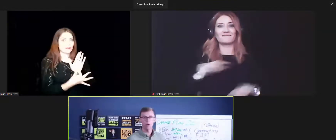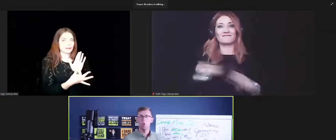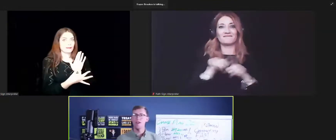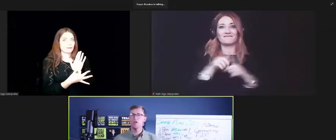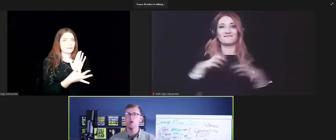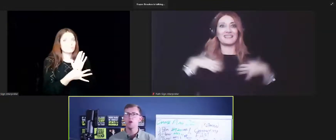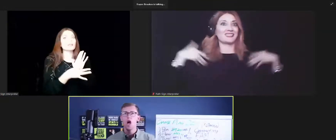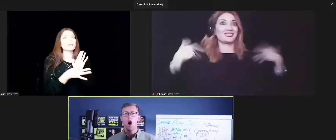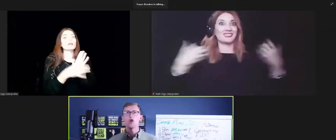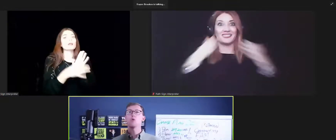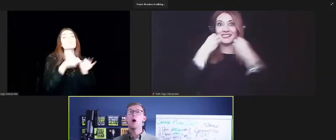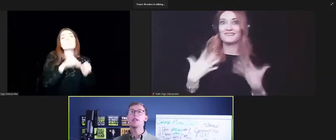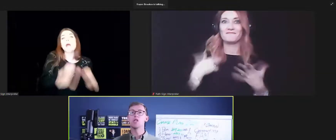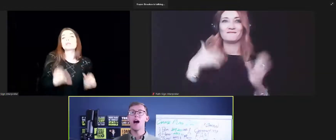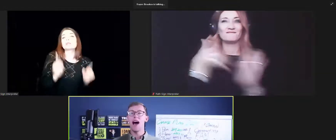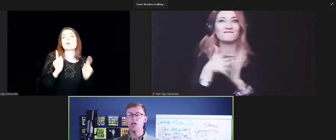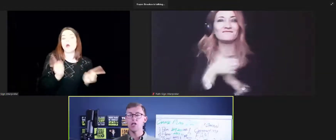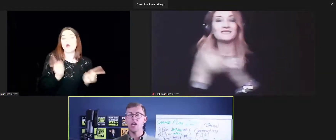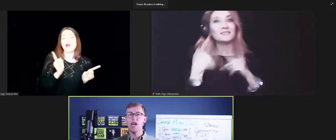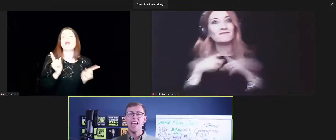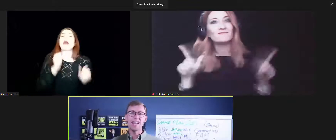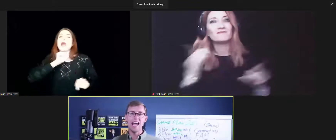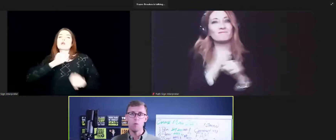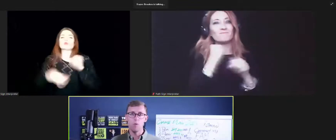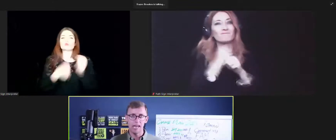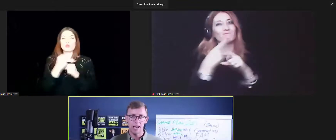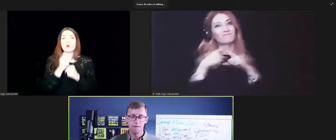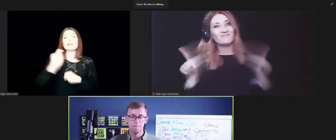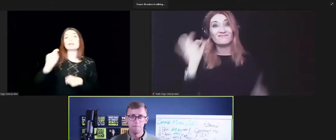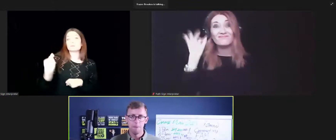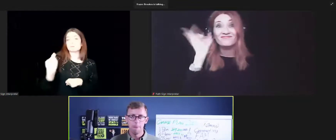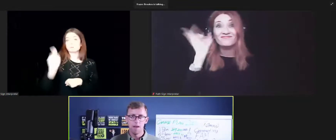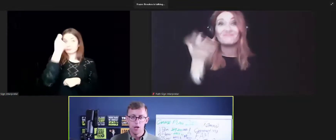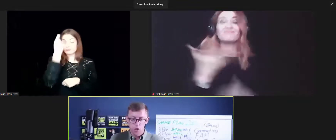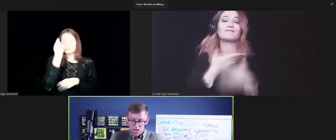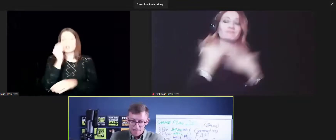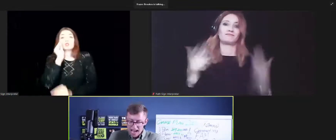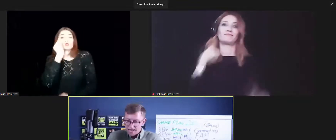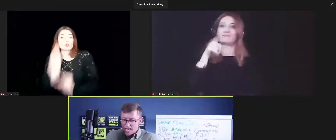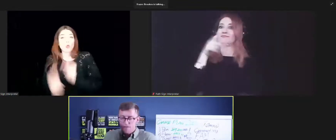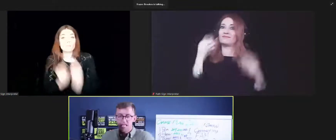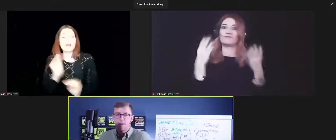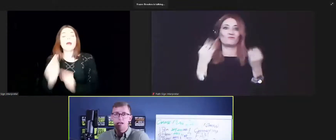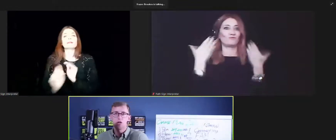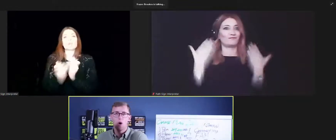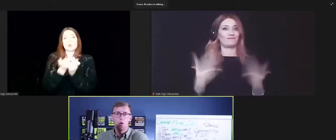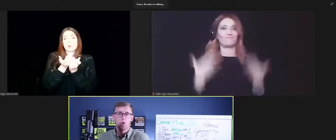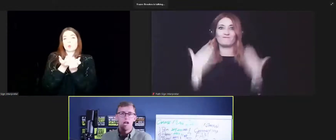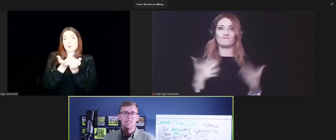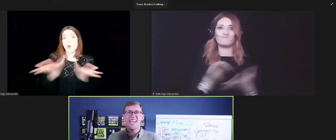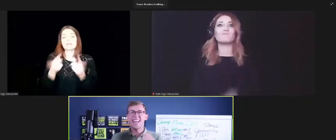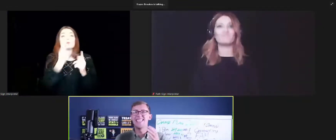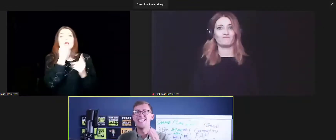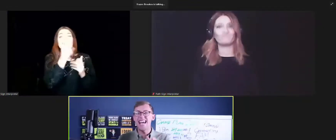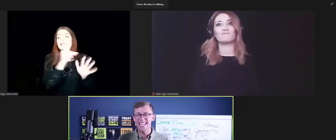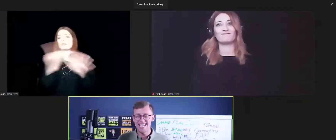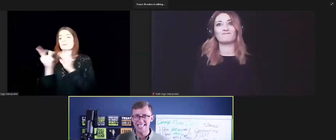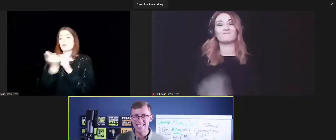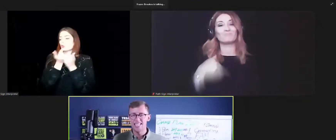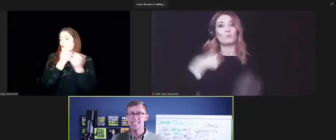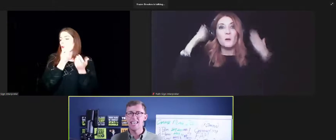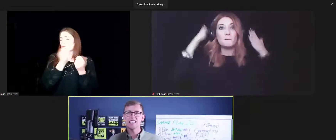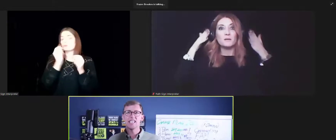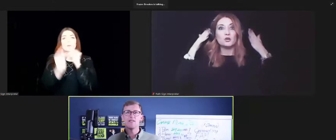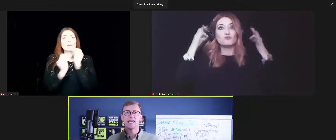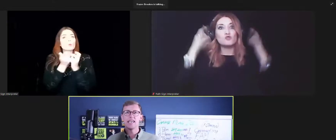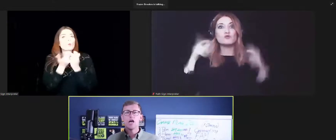of the question are you going to ask in a week? So set the activity-based goal to get addicted